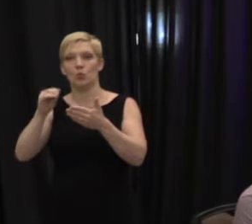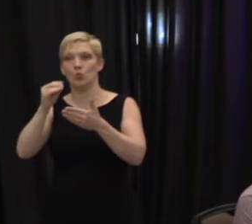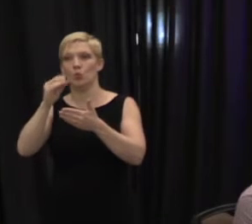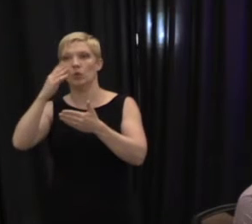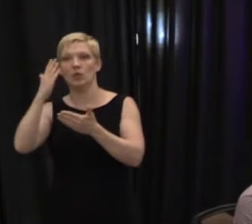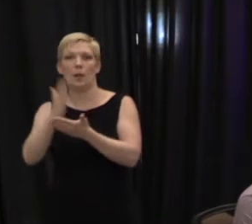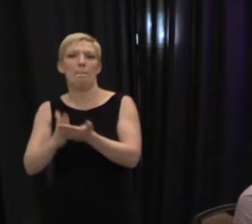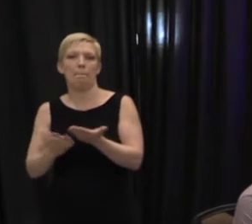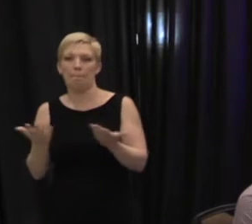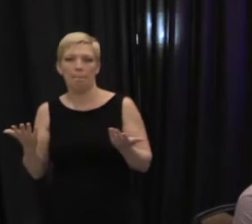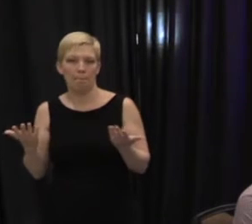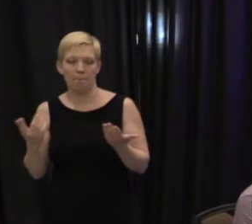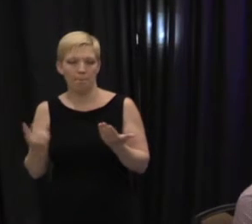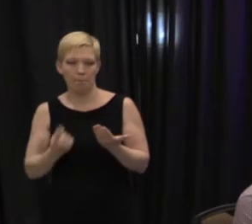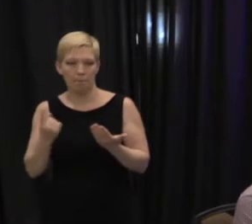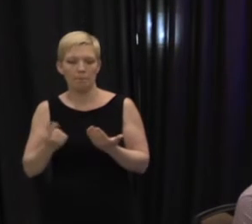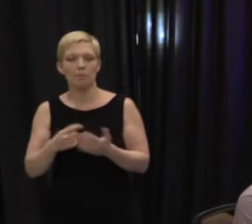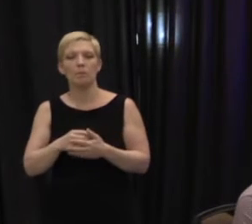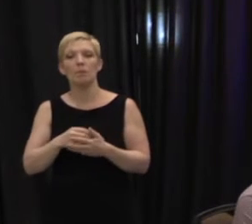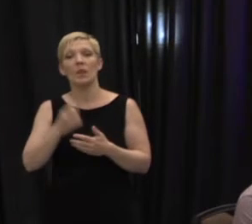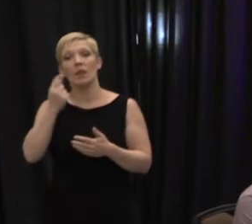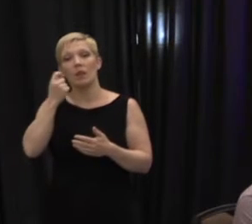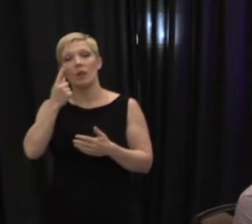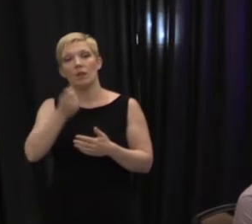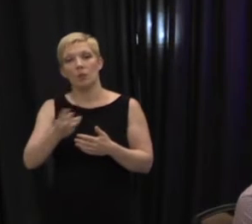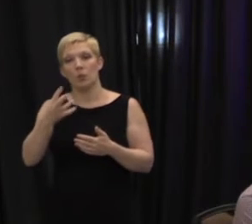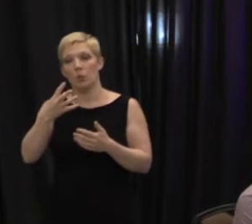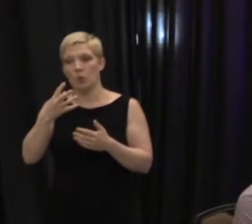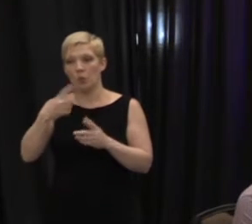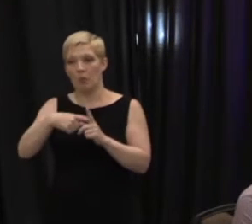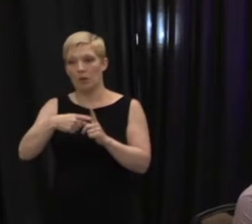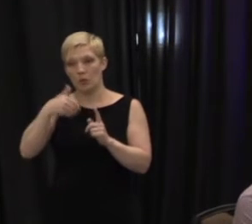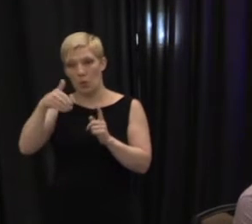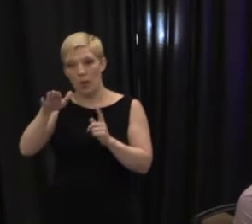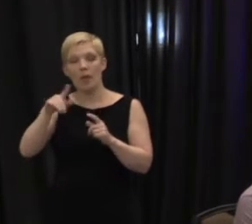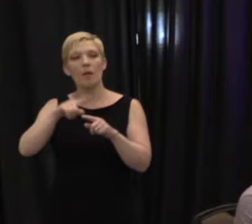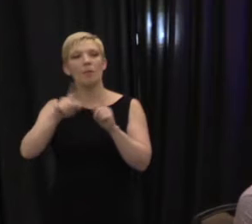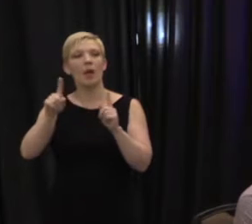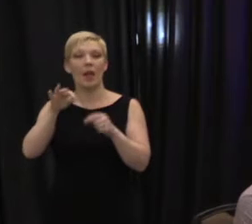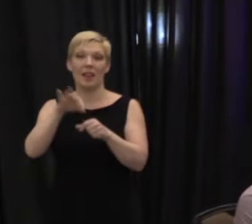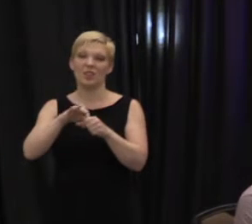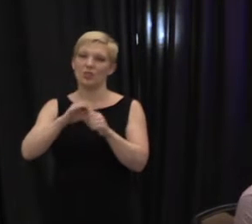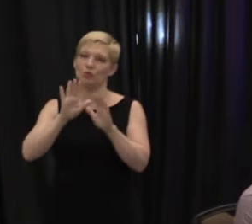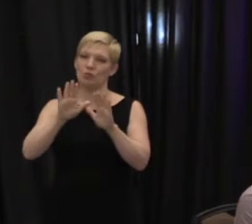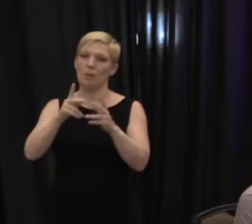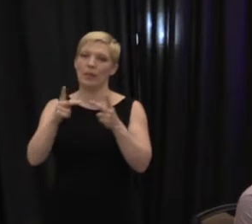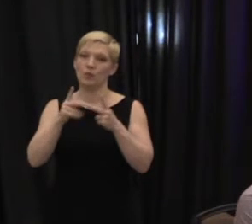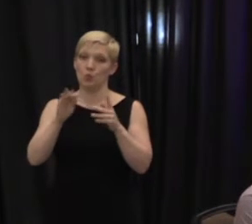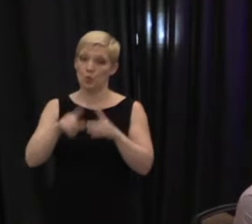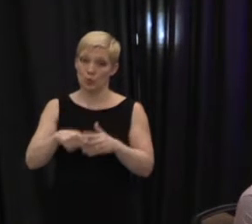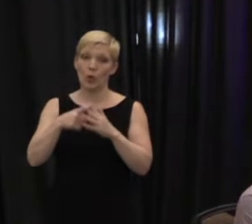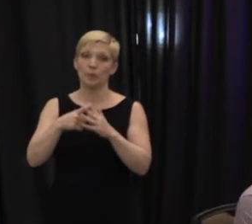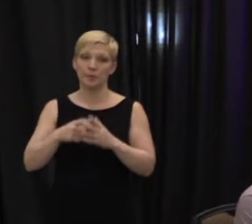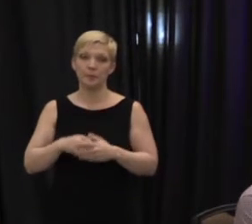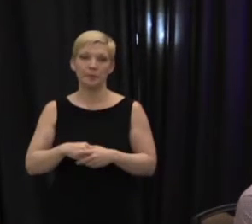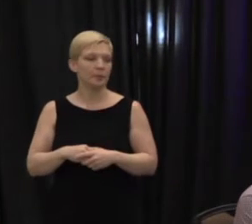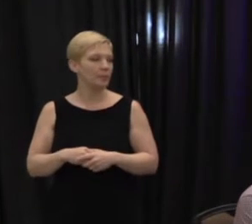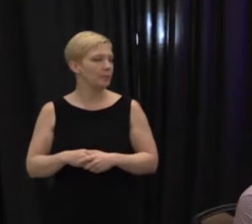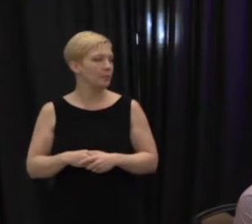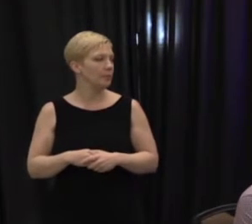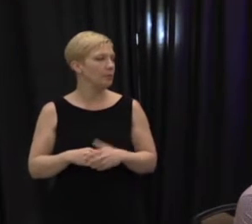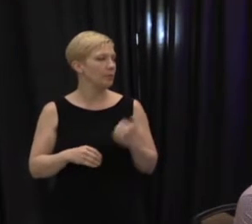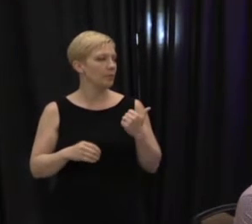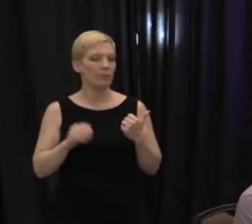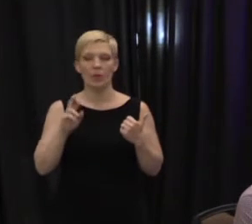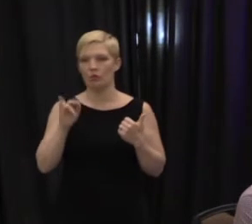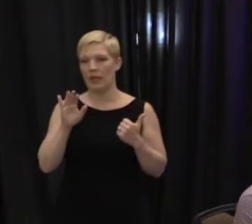it can do most immediately. It's a couple months away, but elections are a great place to start. There's something else you can do around legislation,